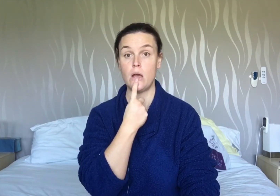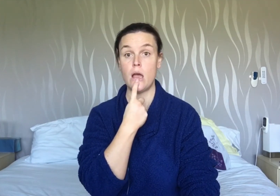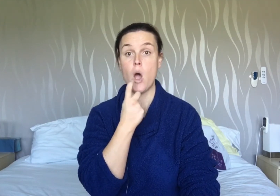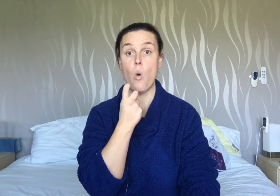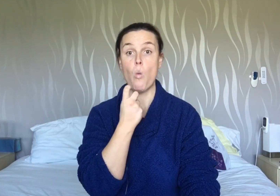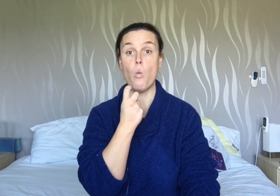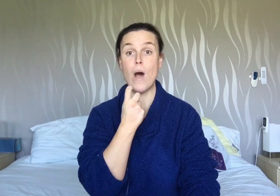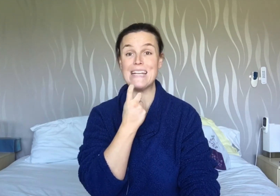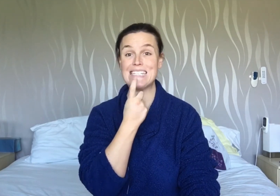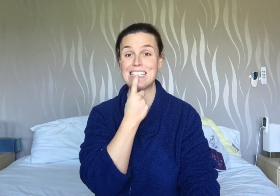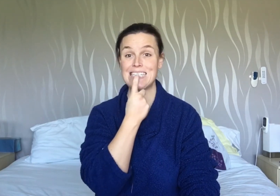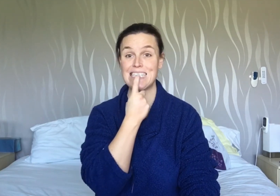White.